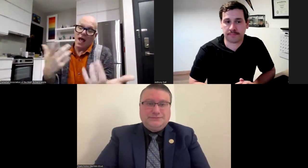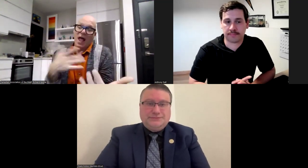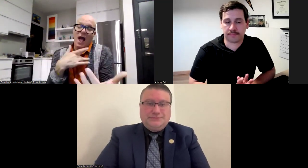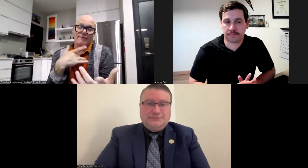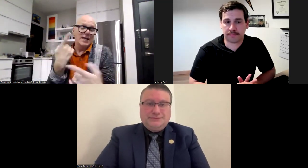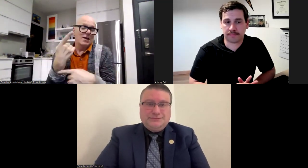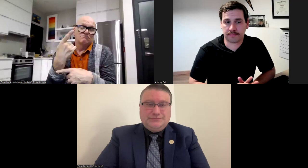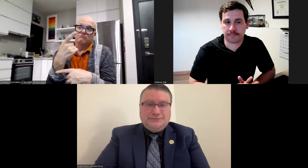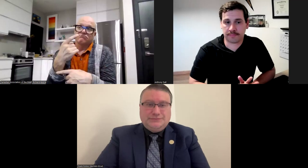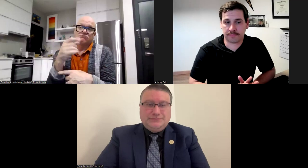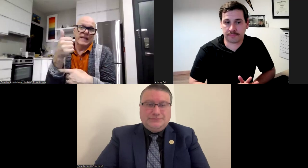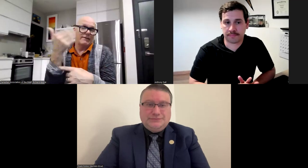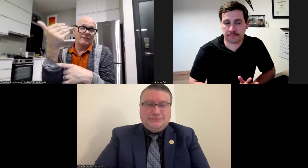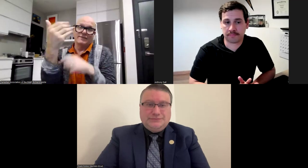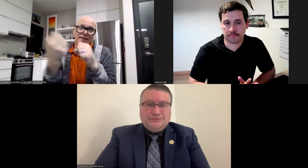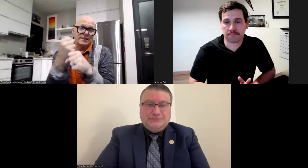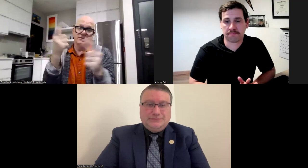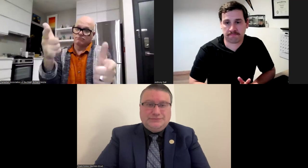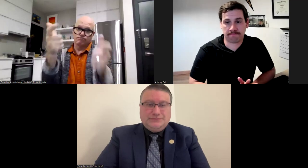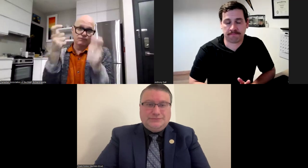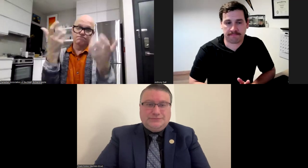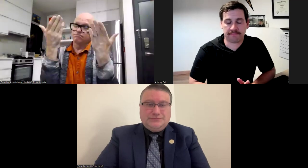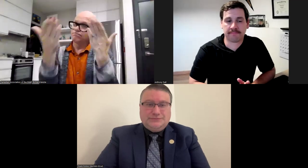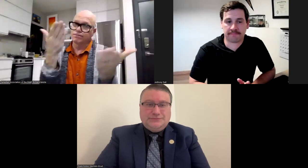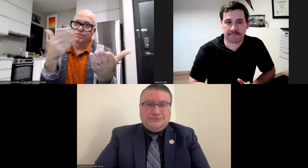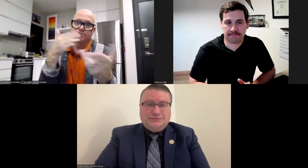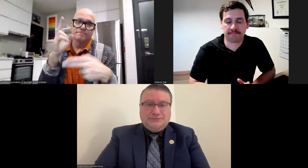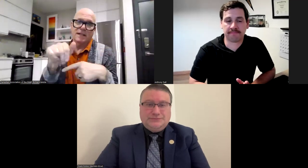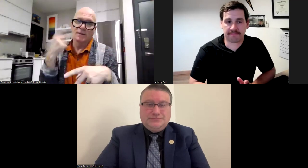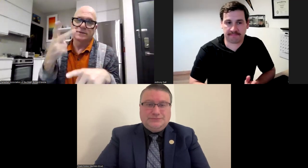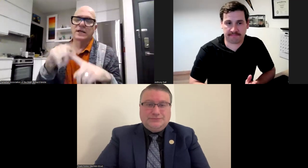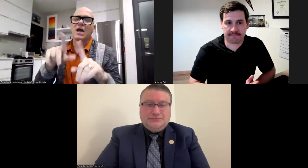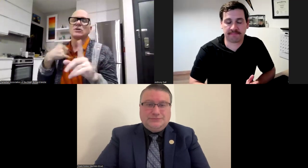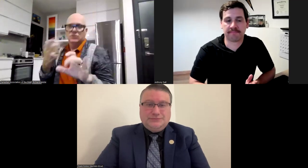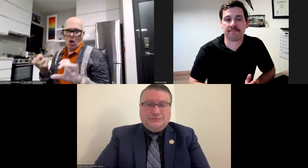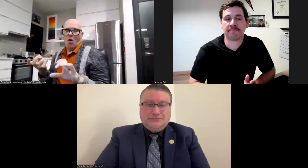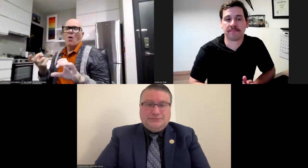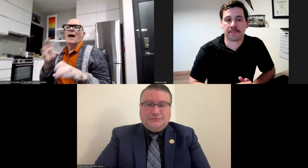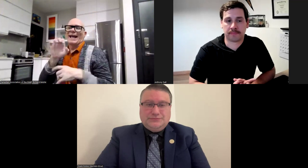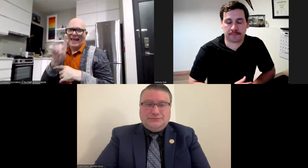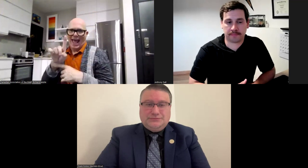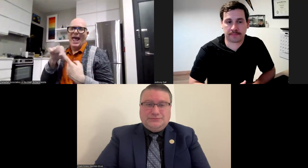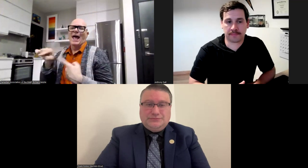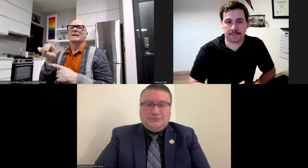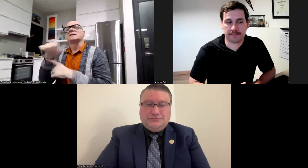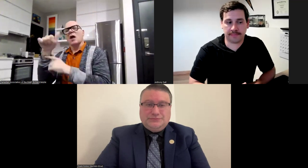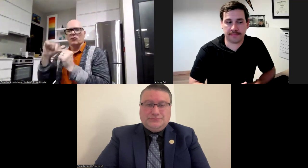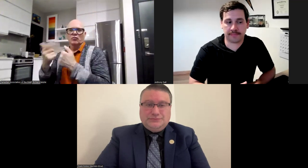artificial intelligence starting to simulate finger spelling, but in the next 10 or 15 years, we're going to see a exponential